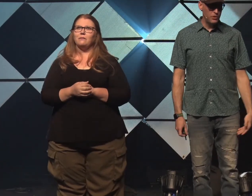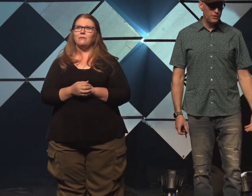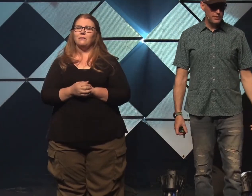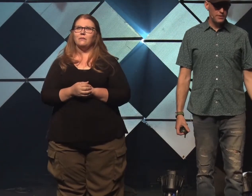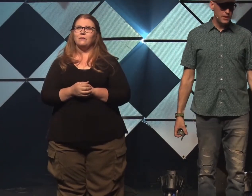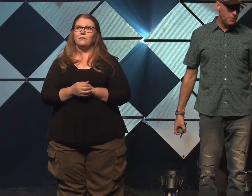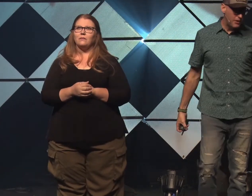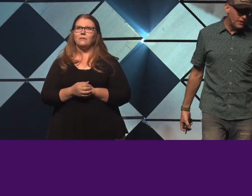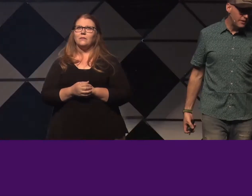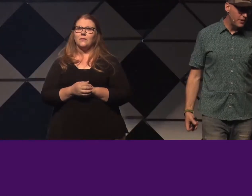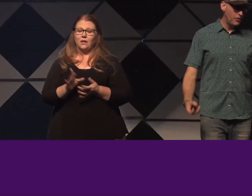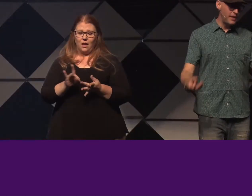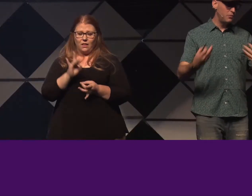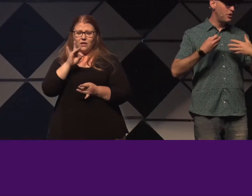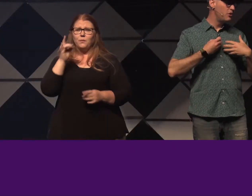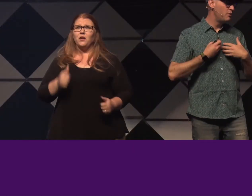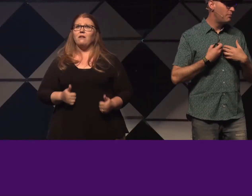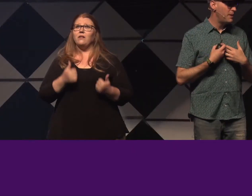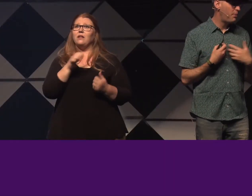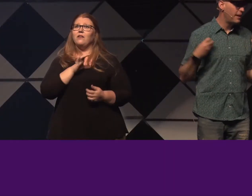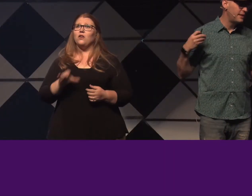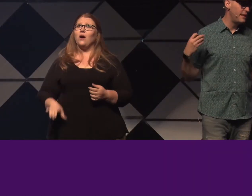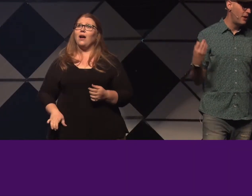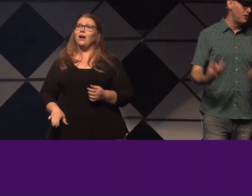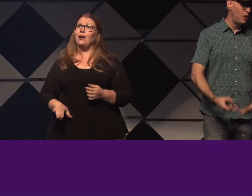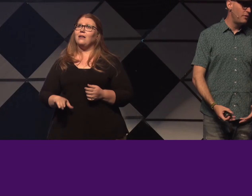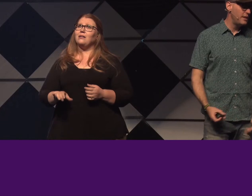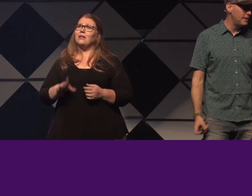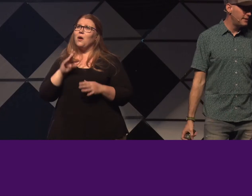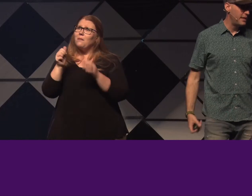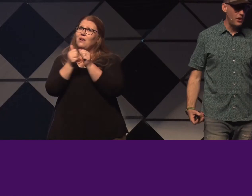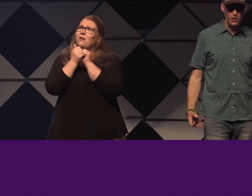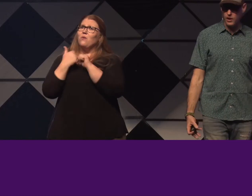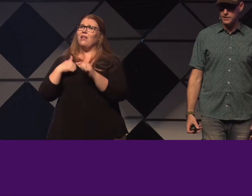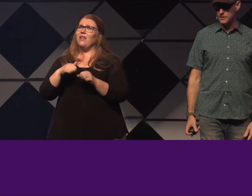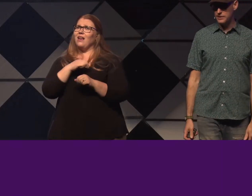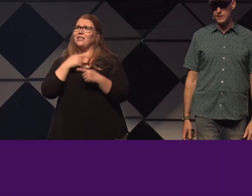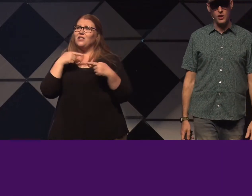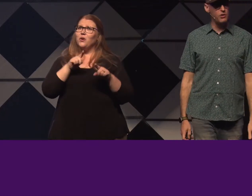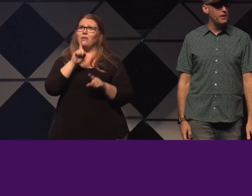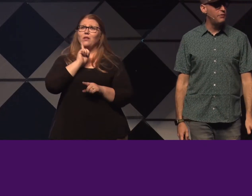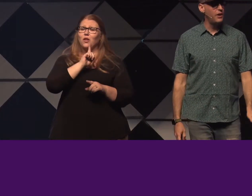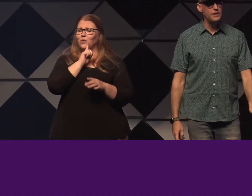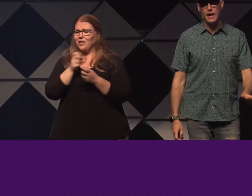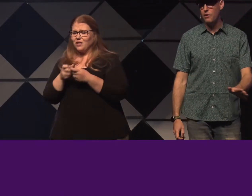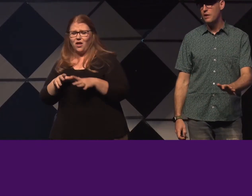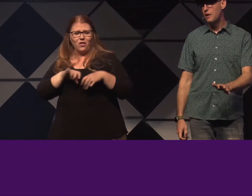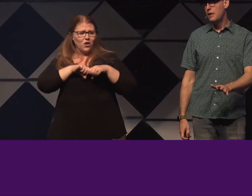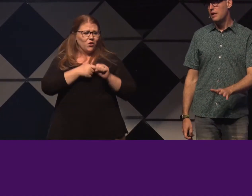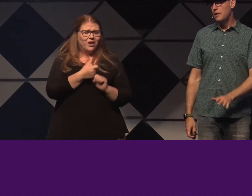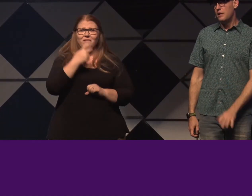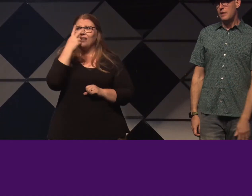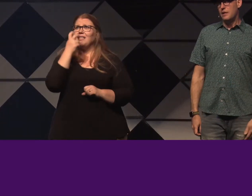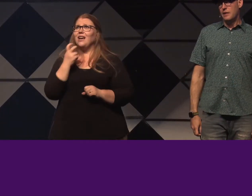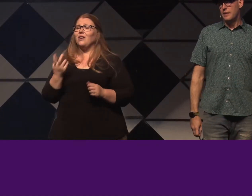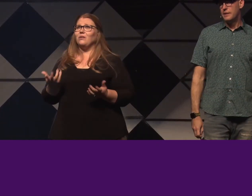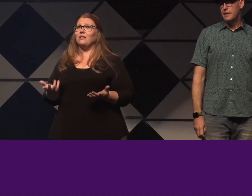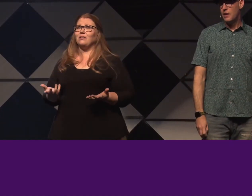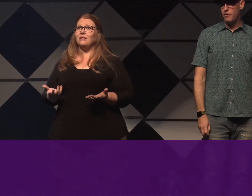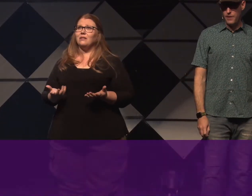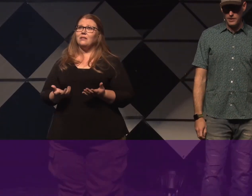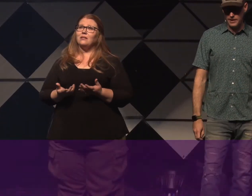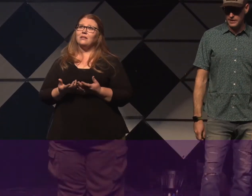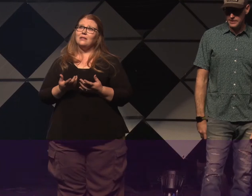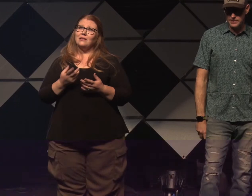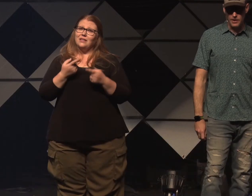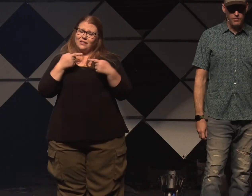And will the Spirit of the living Christ, will you be present in our loneliness and in our lostness, in our grief and our doubt, in